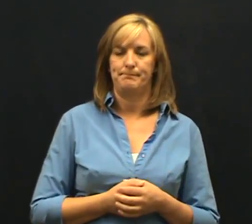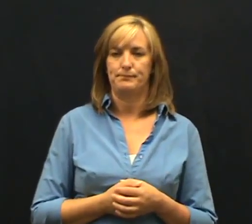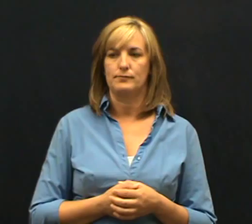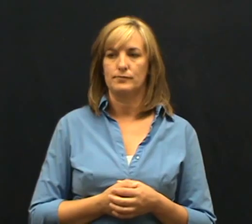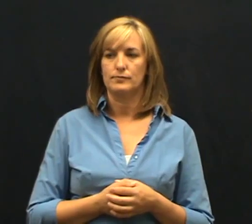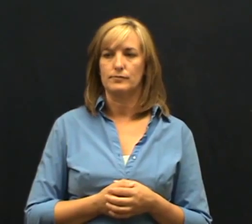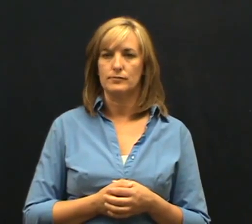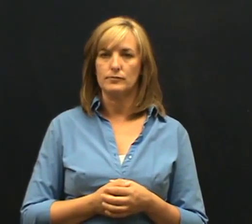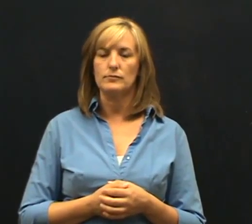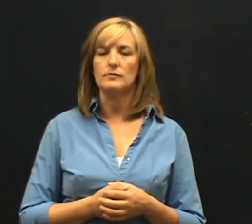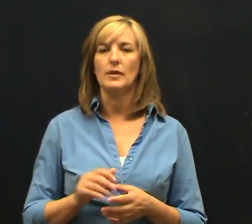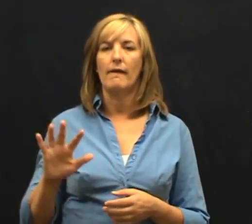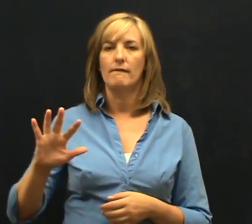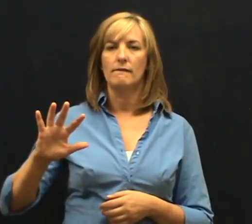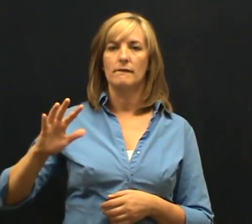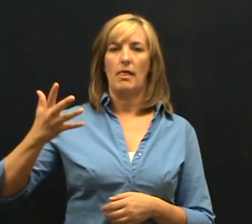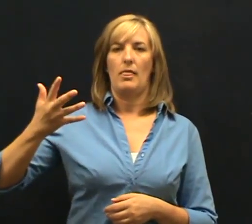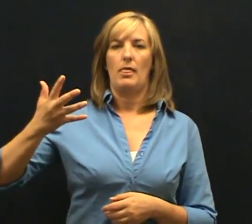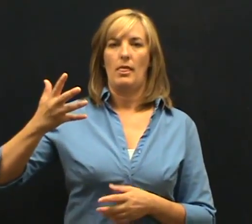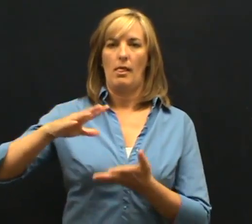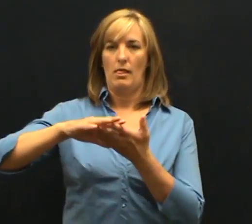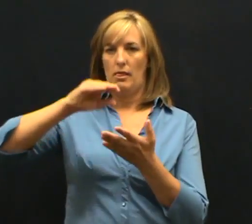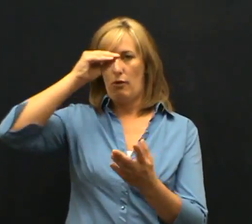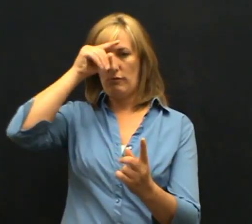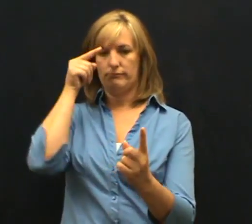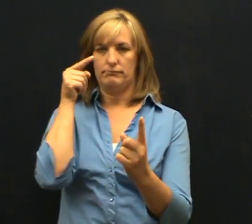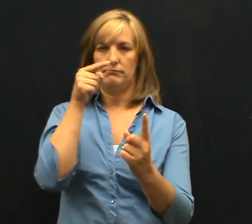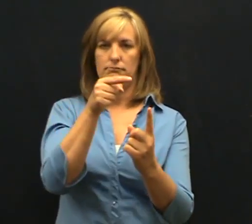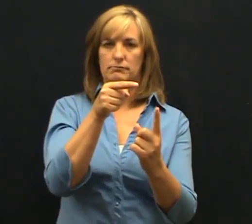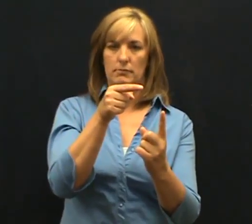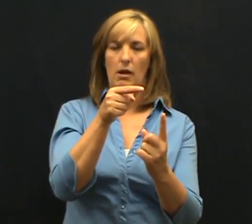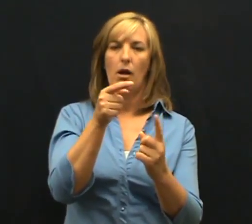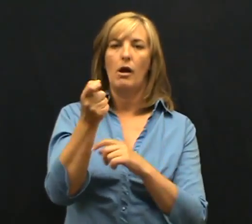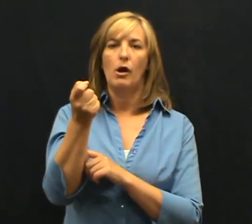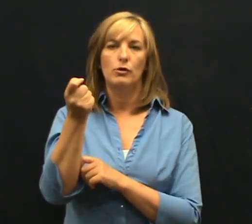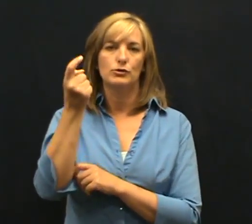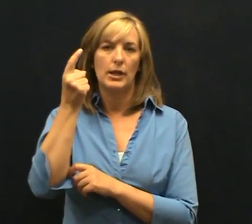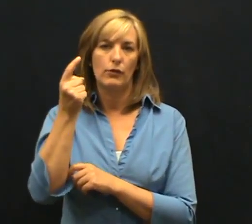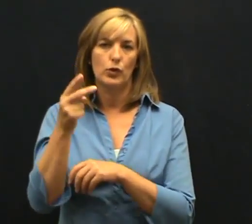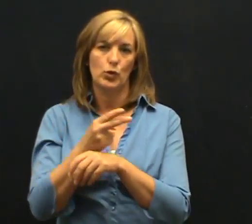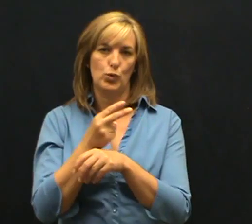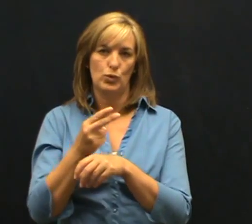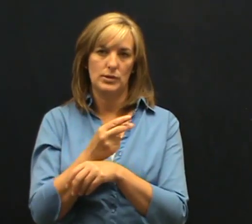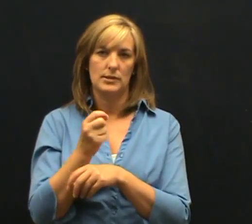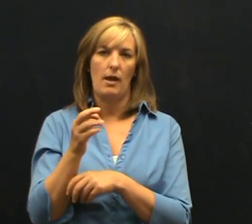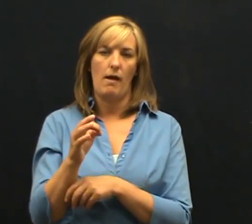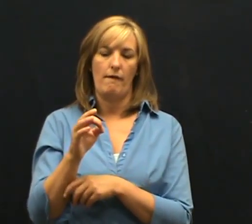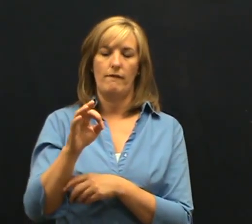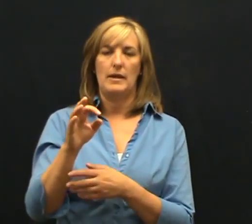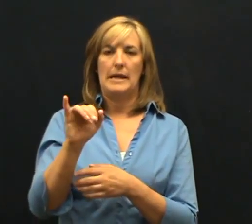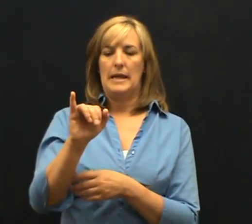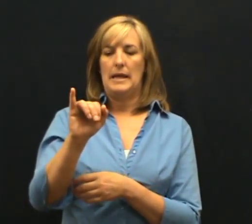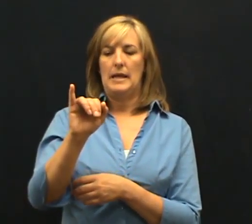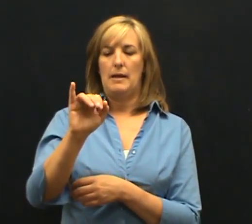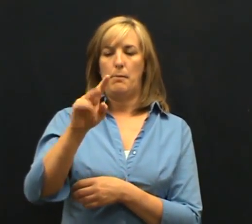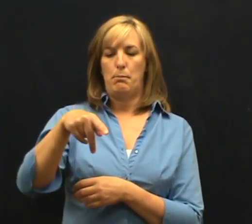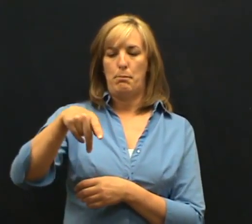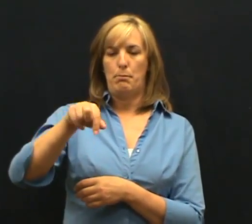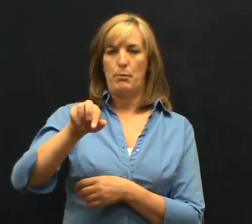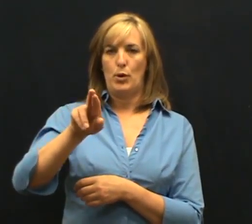Okay, our 5th learning objective is to understand the use of perpetual inventory as a control. Now there